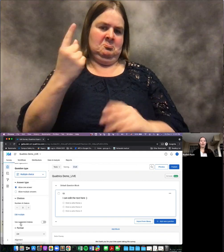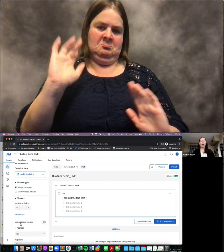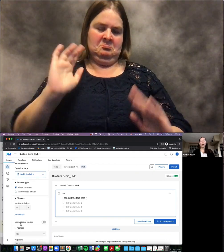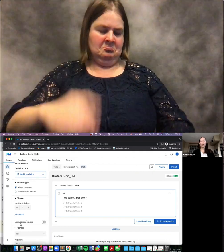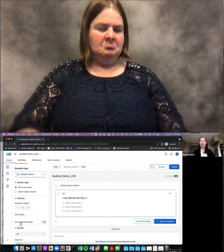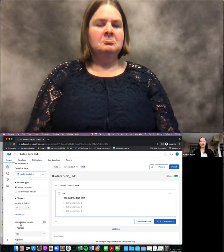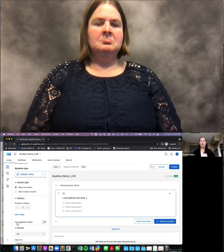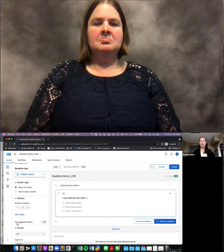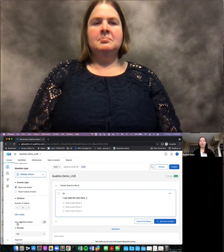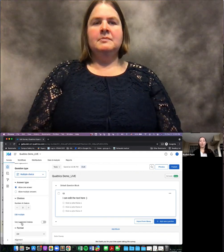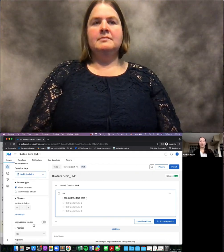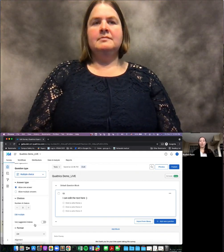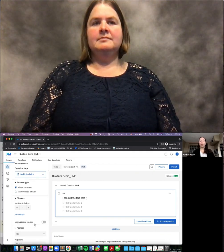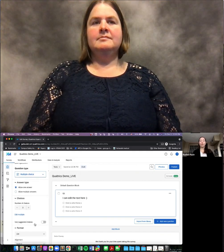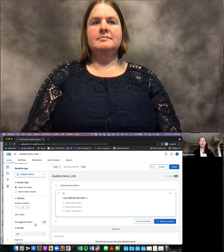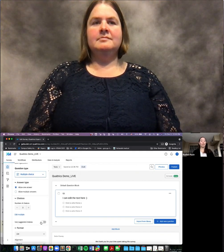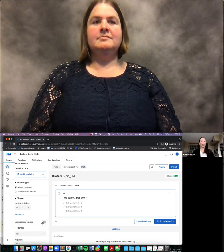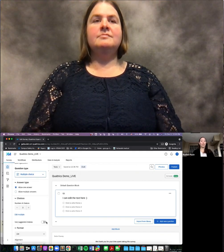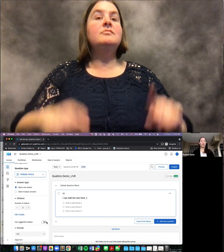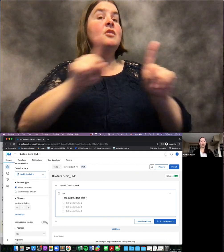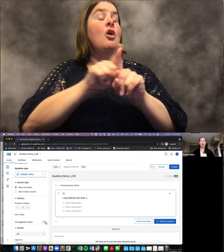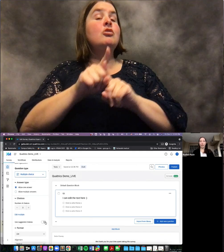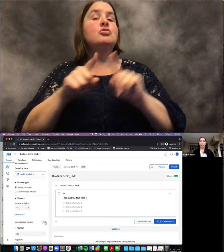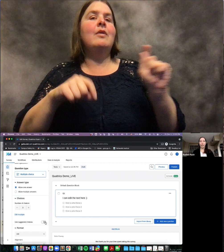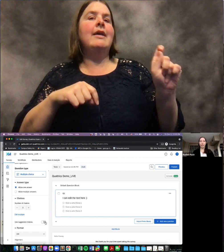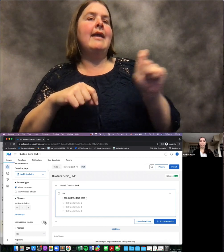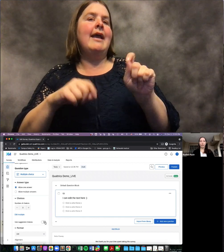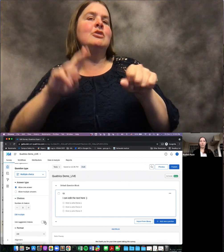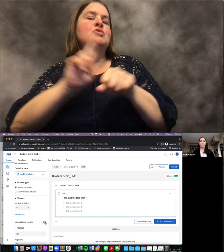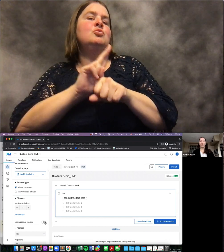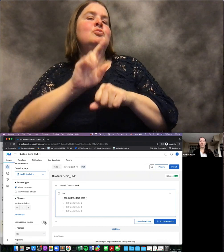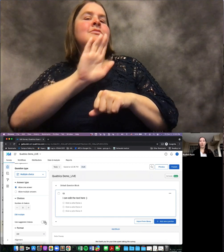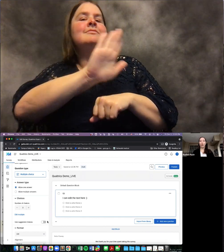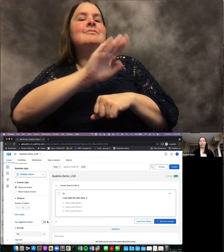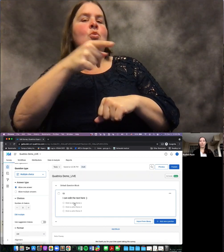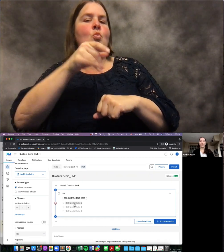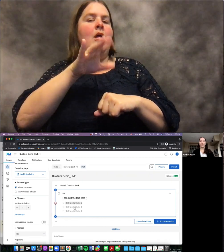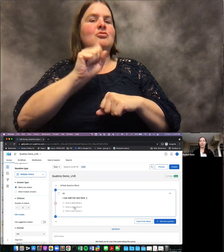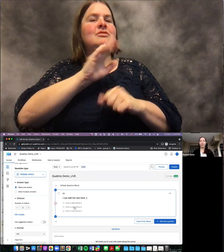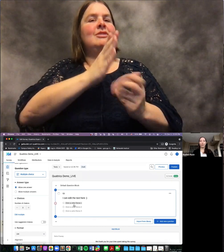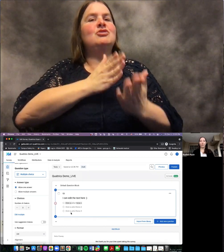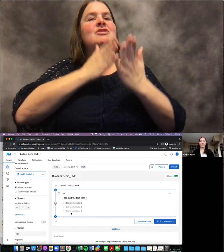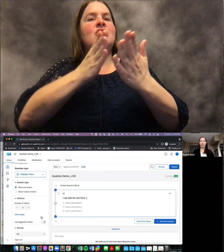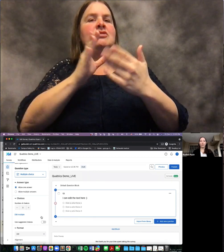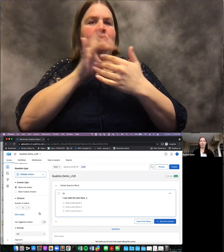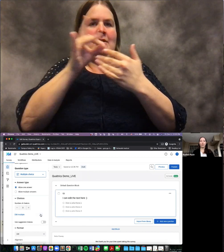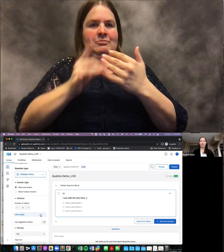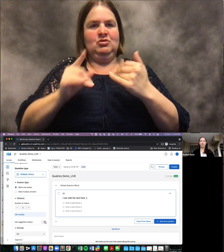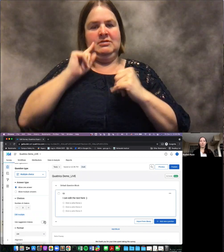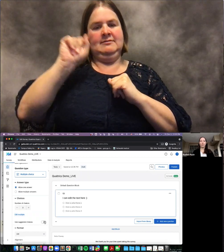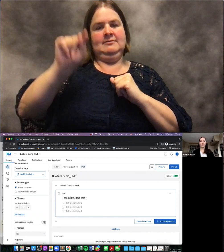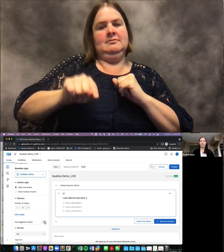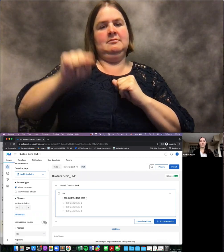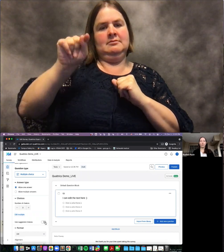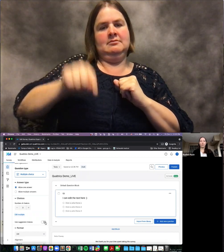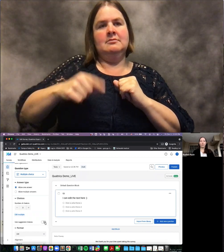I can also use suggested choices for these response options.